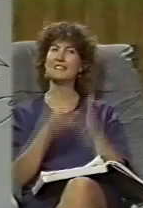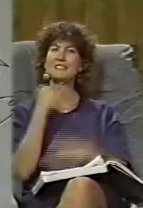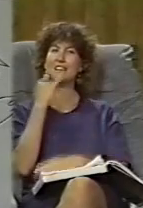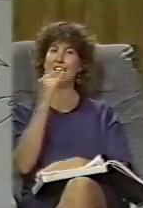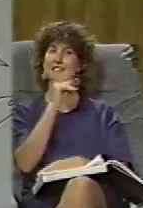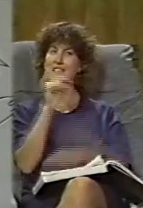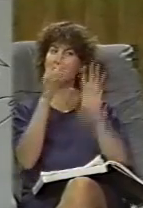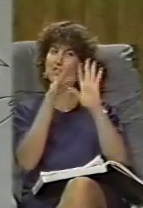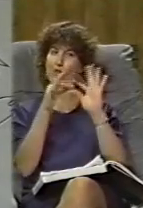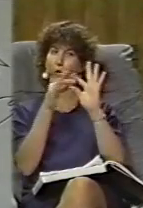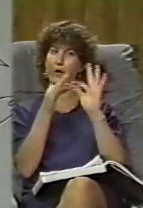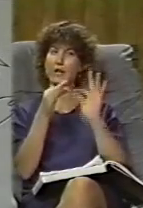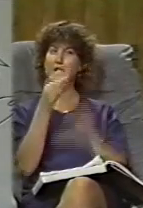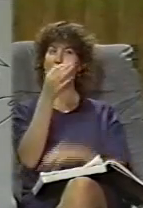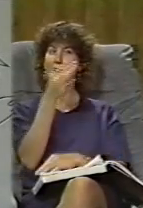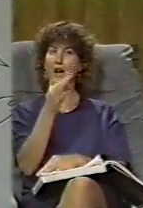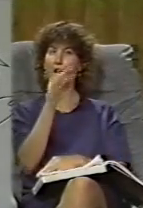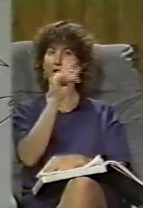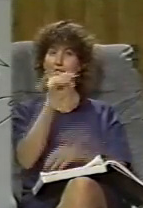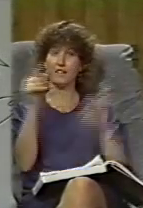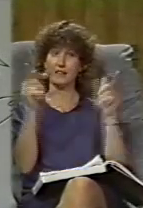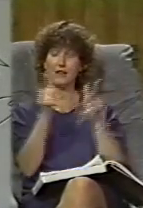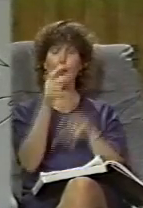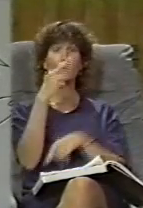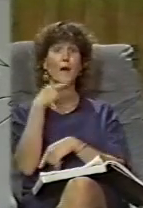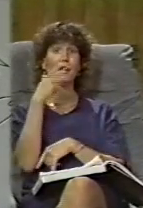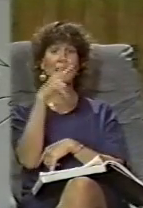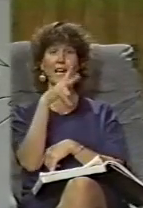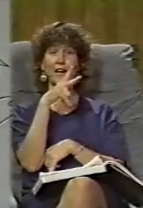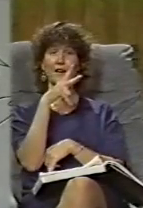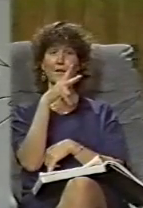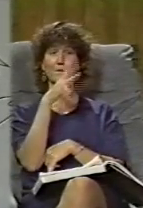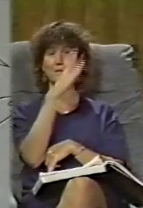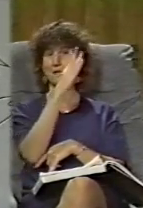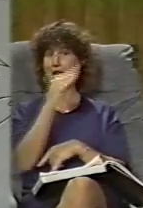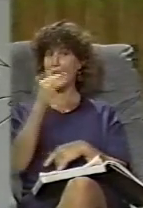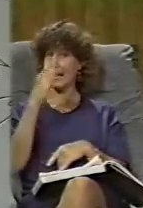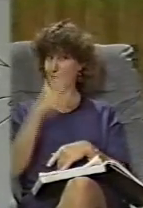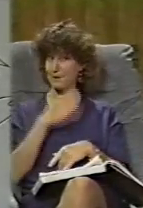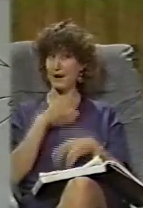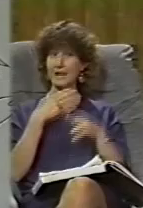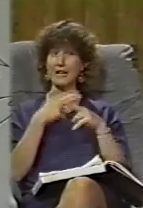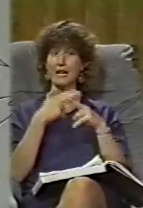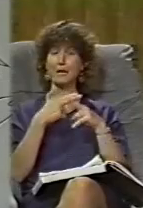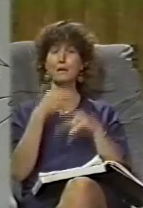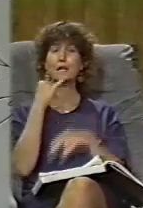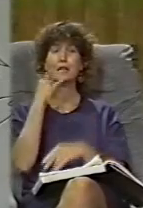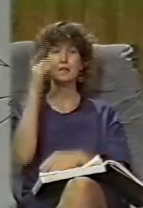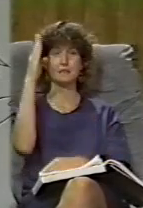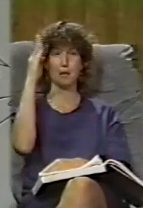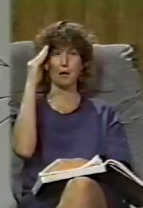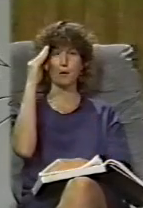This is the story of the Little Red Hen, and my name is